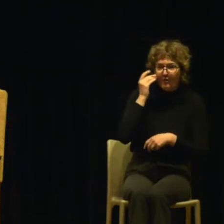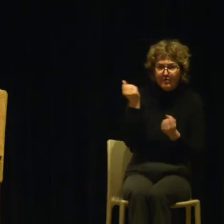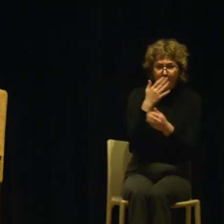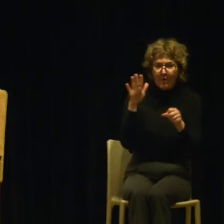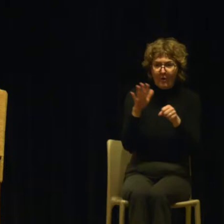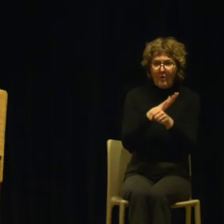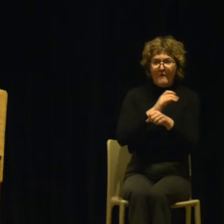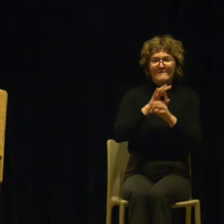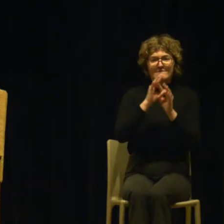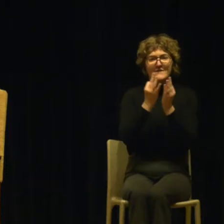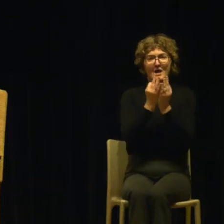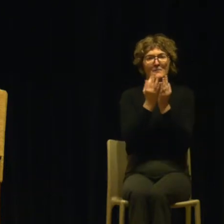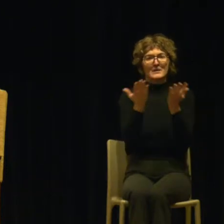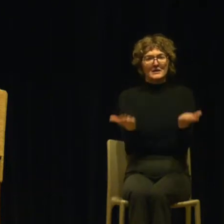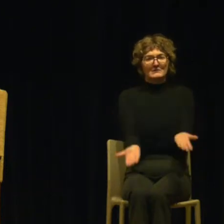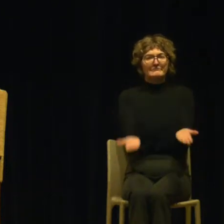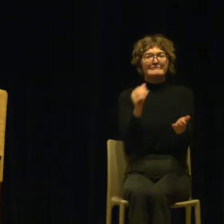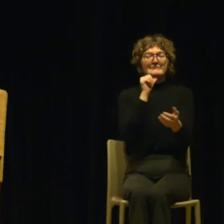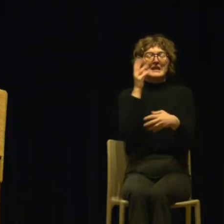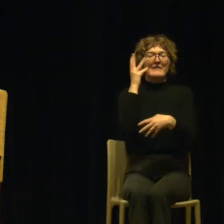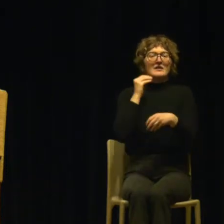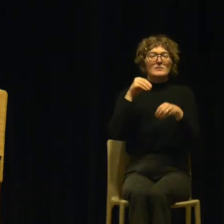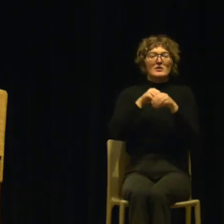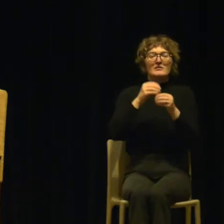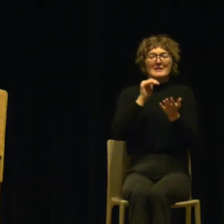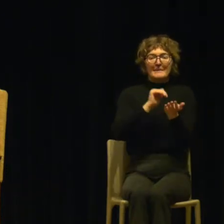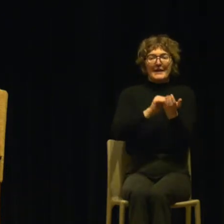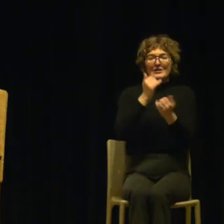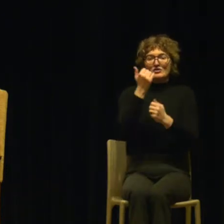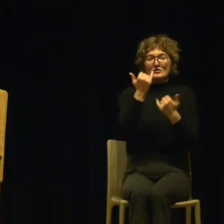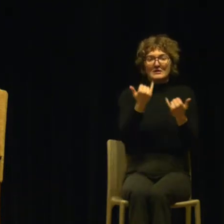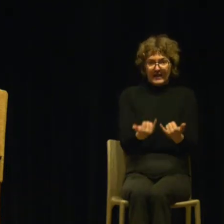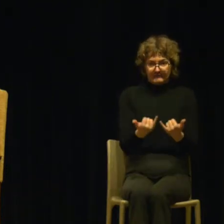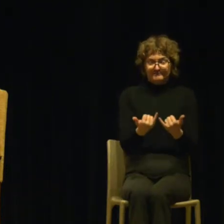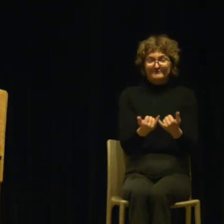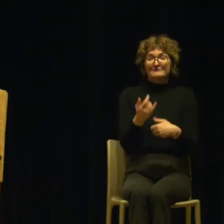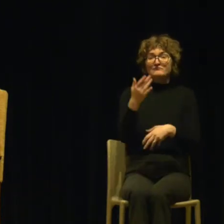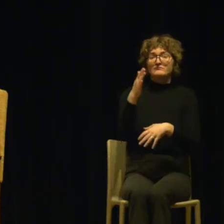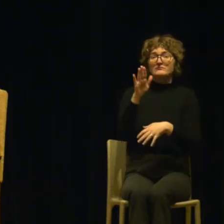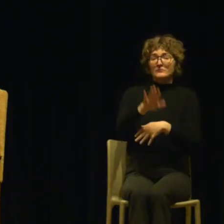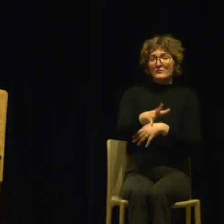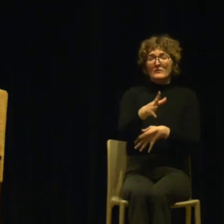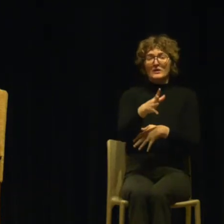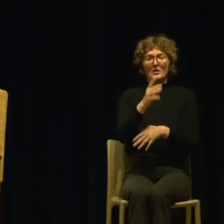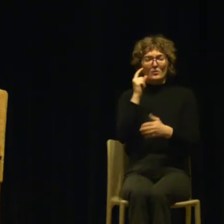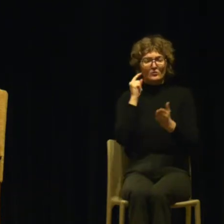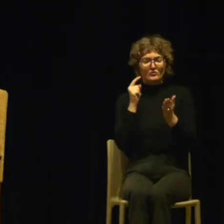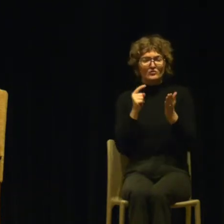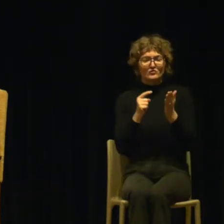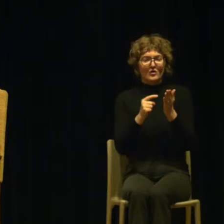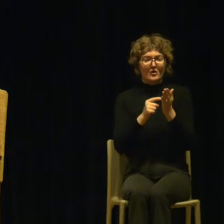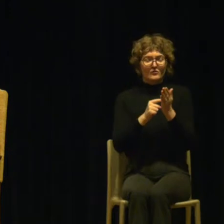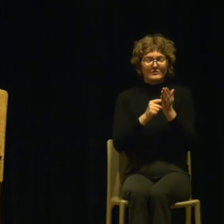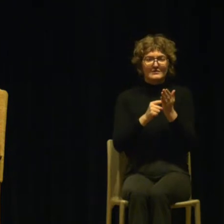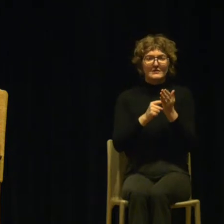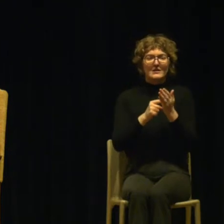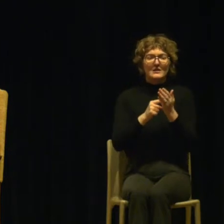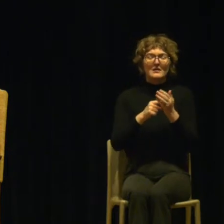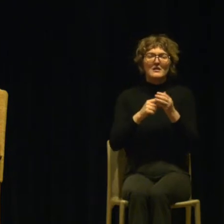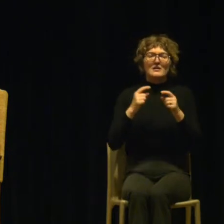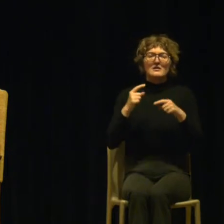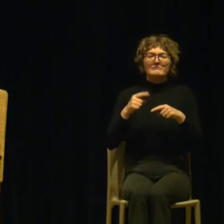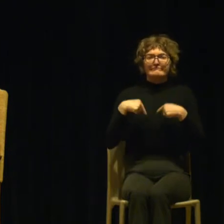the experience of medicine today. You are going to find that there is a constant churn in doctors.